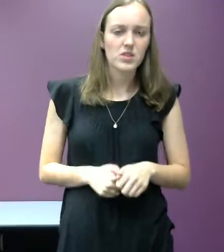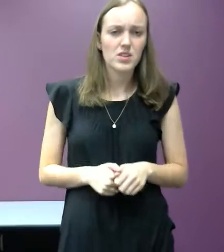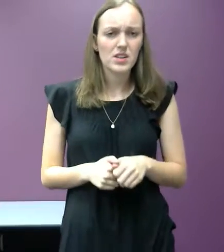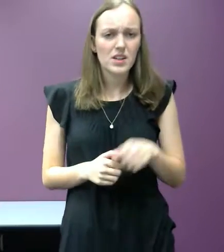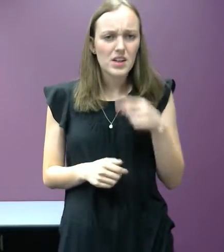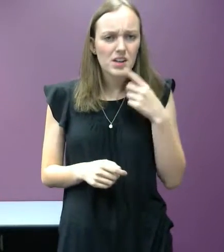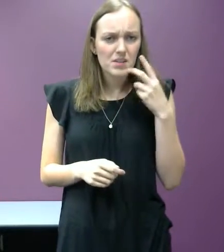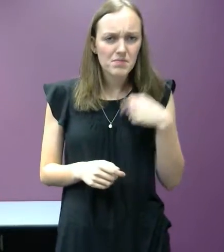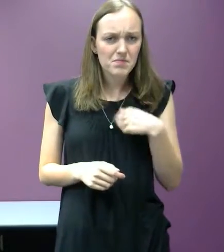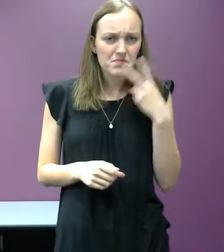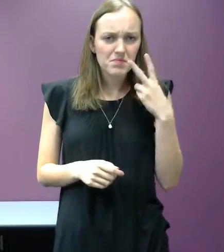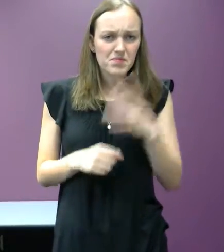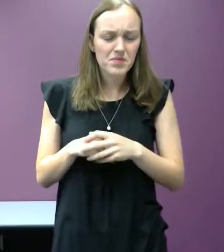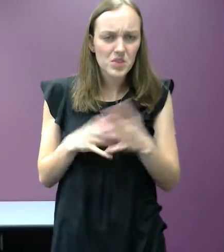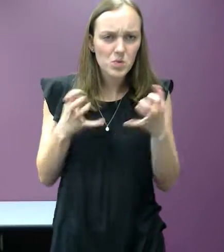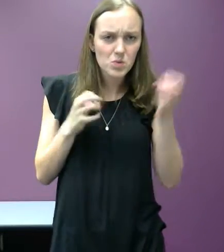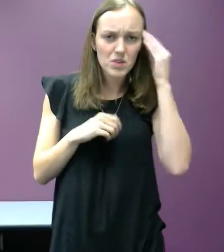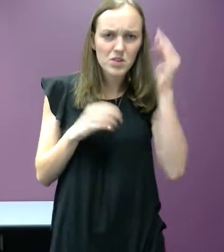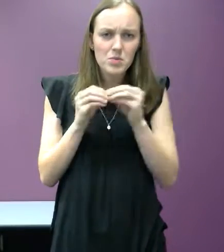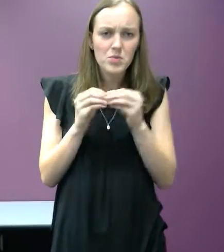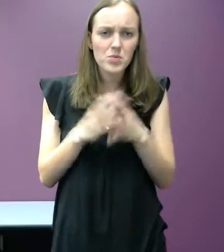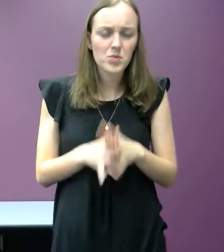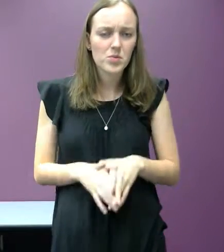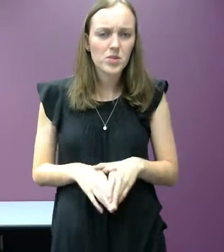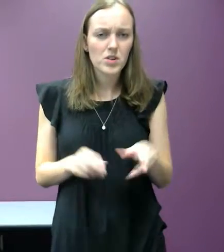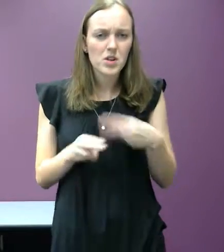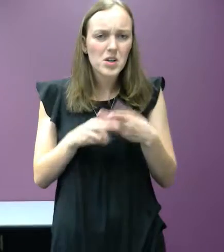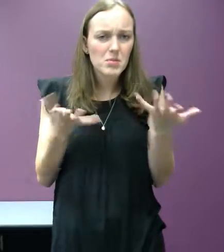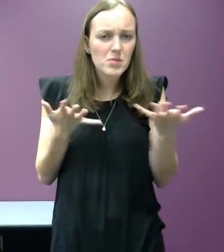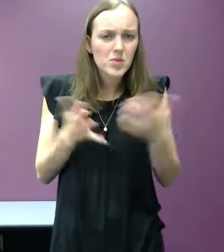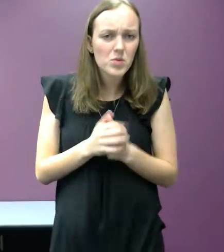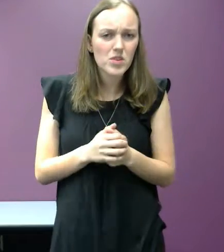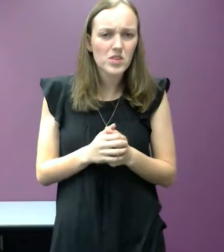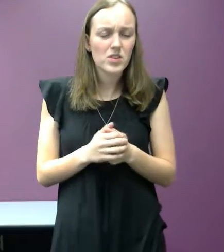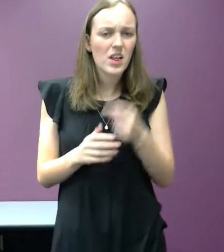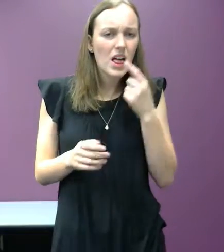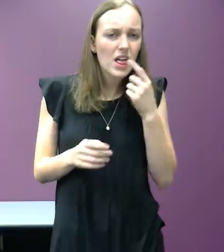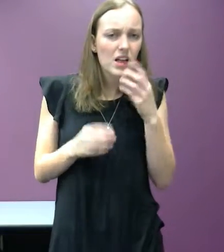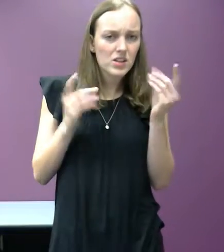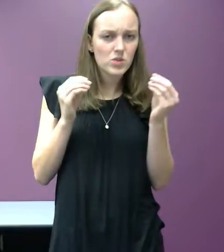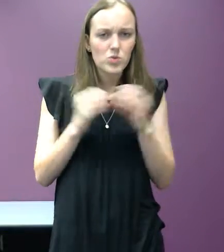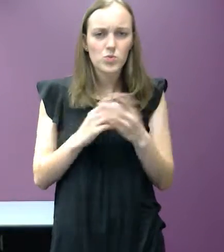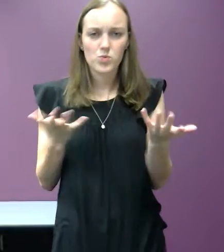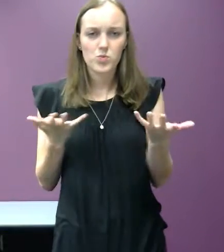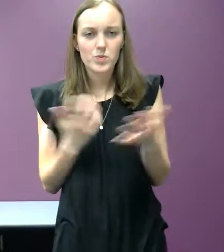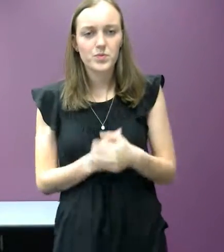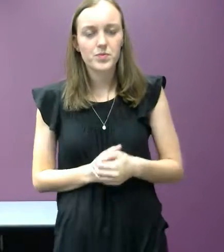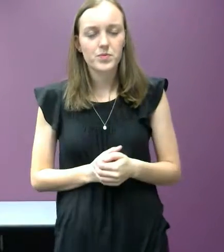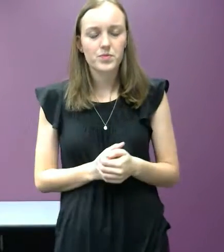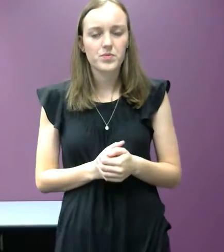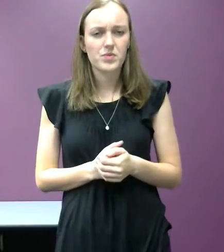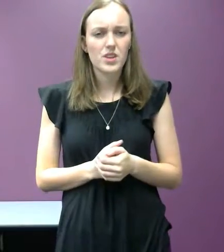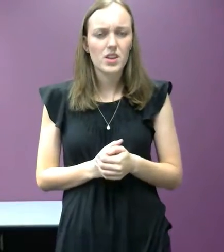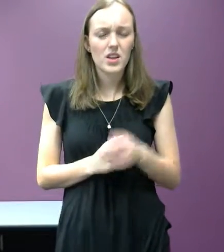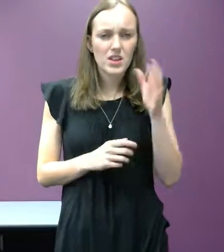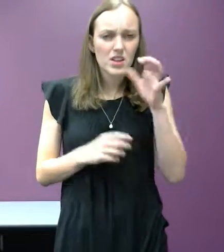that we want to know more about that, and the things that we've read about the tongue when we were doing research on our bodies. It's fascinating to see